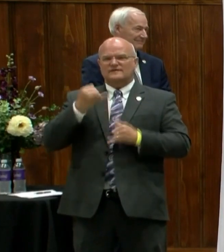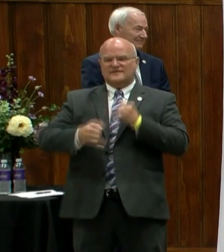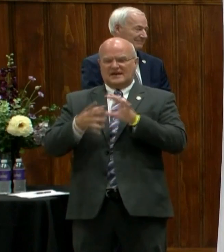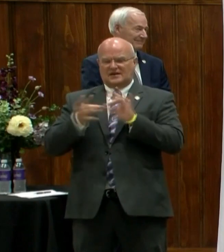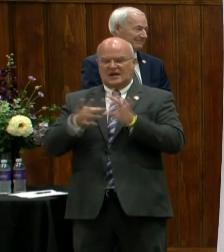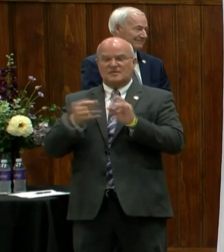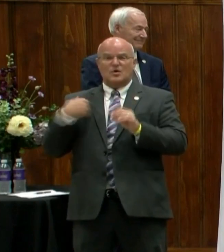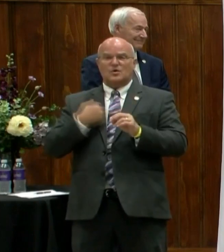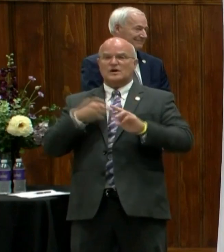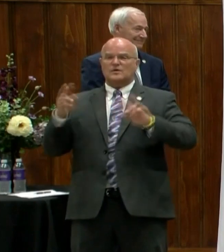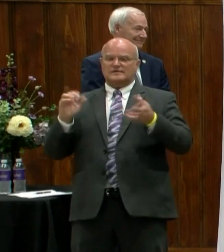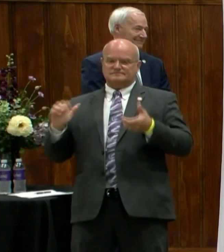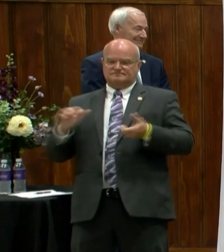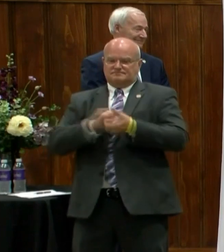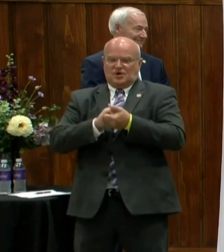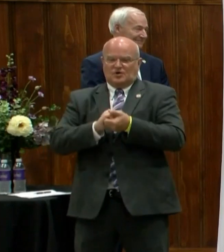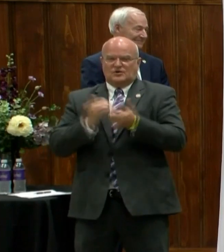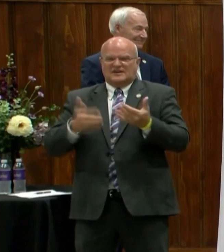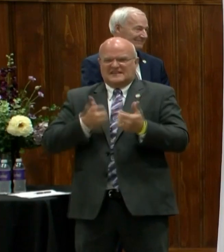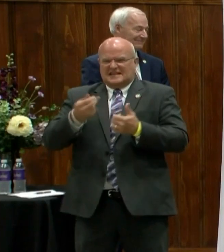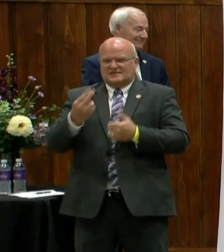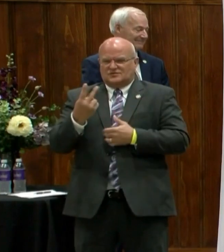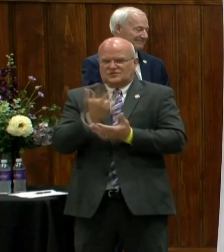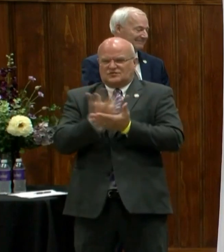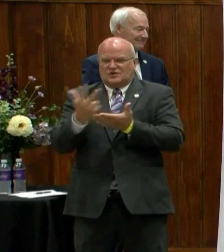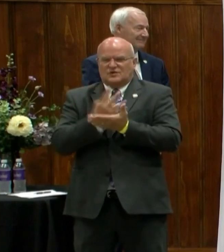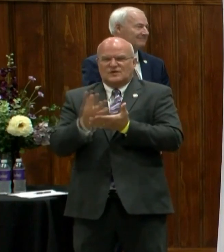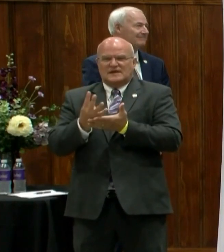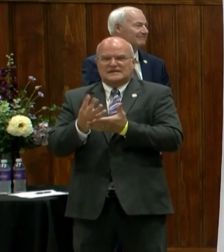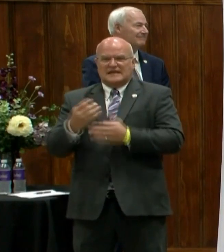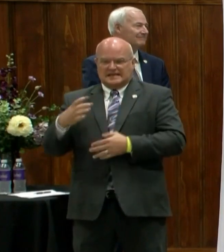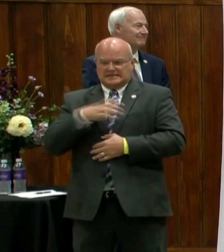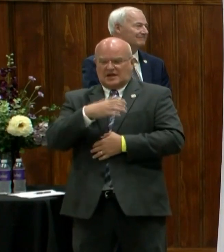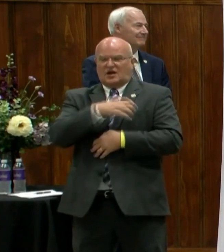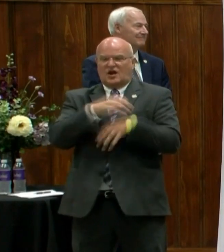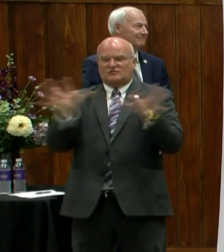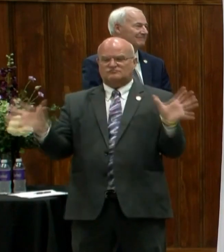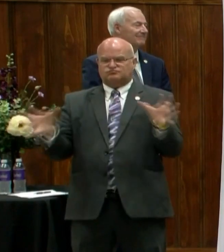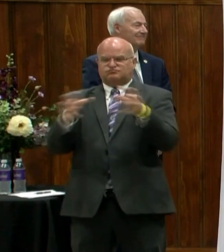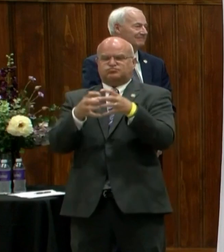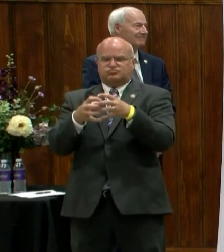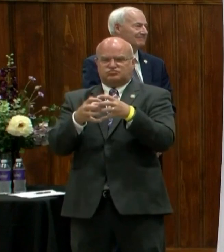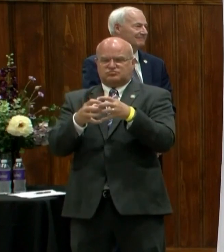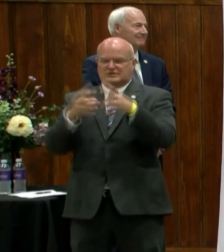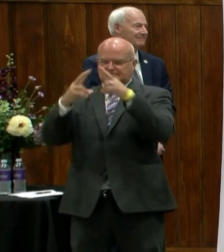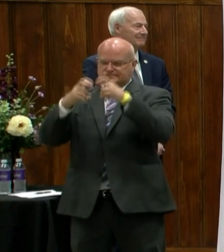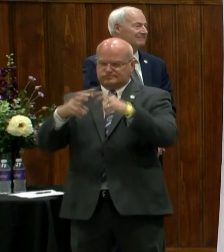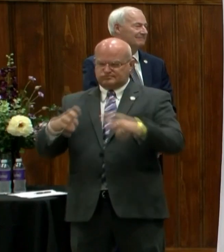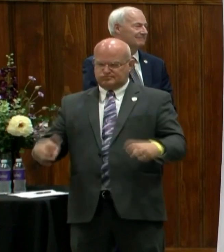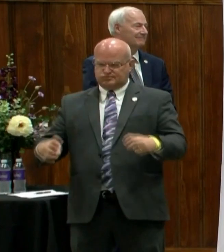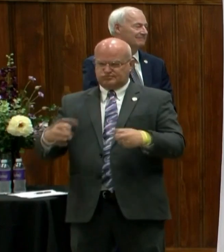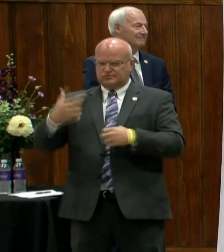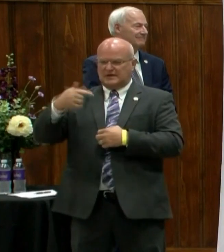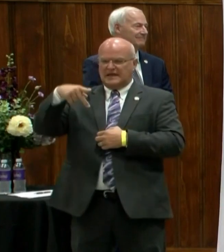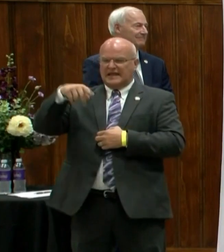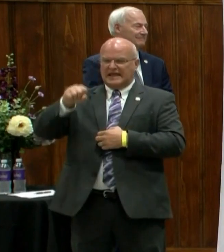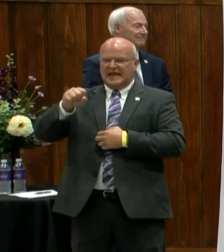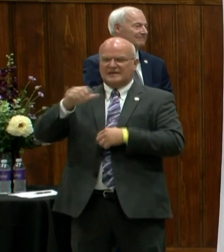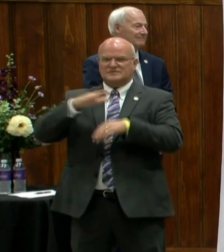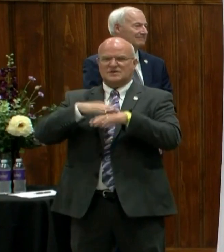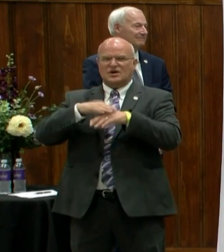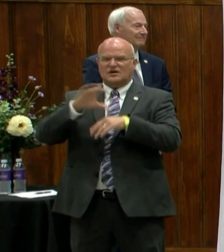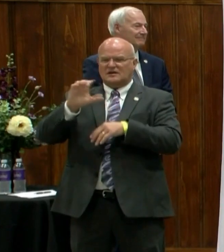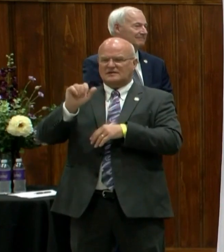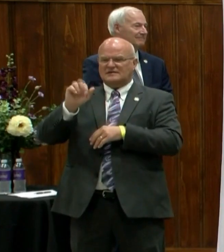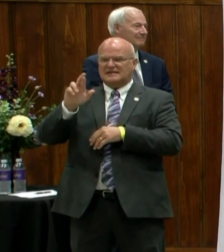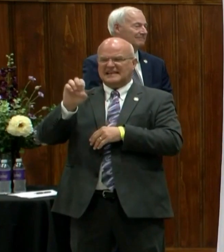we're ready to partner with you here in the next few weeks as the Congress reassesses the gaps that's in the CARES Act on how we can